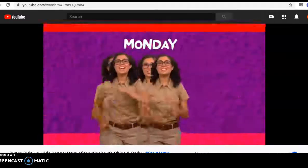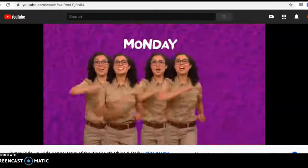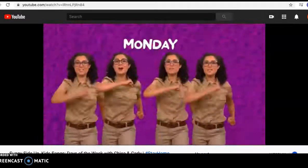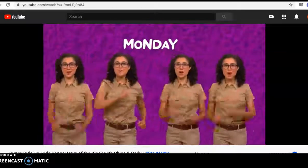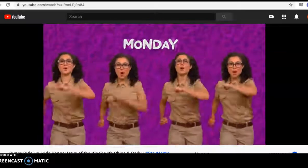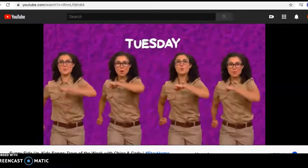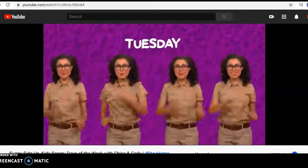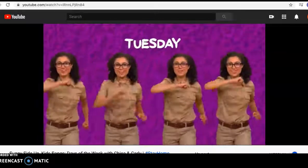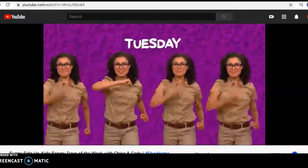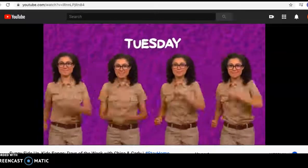Days of the week.